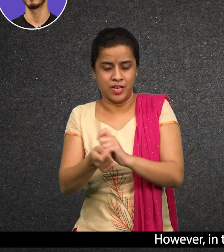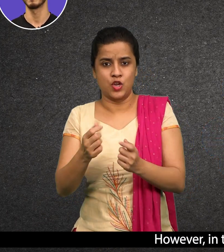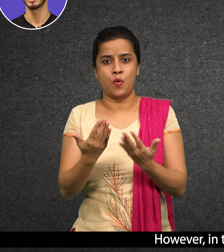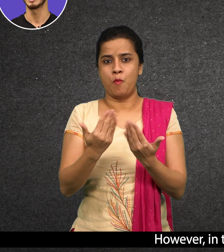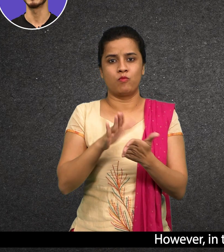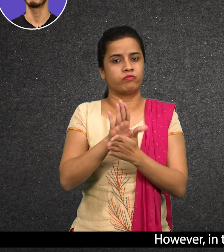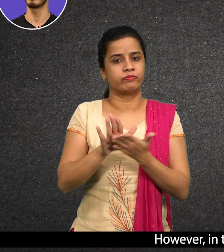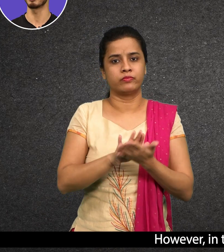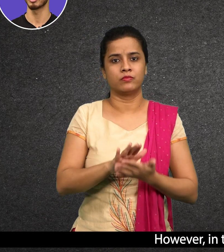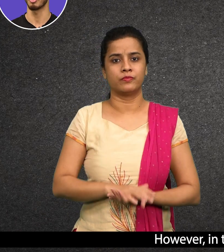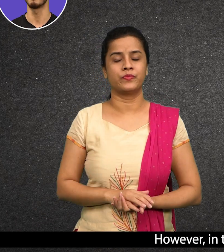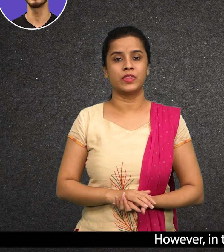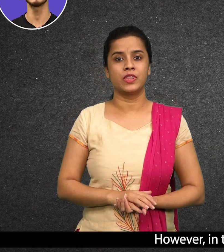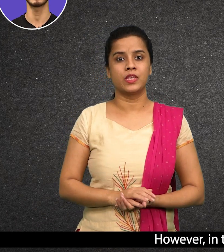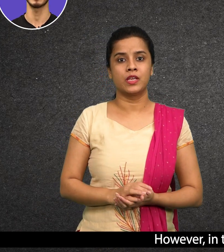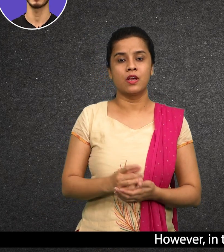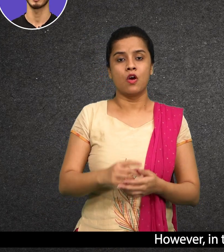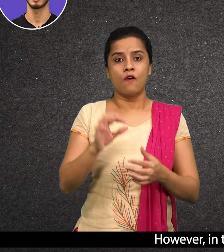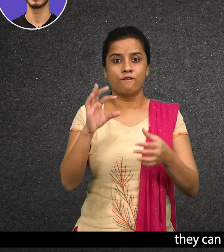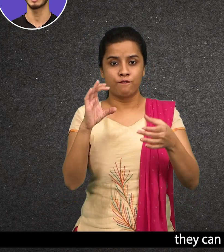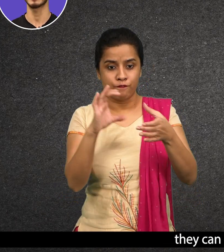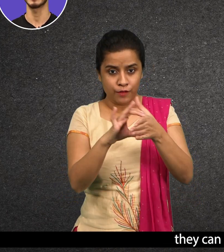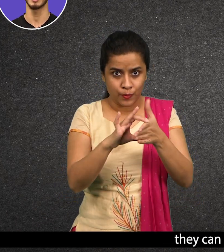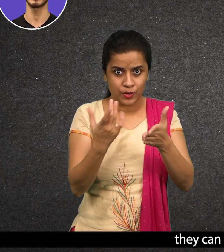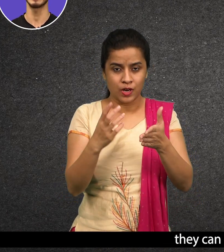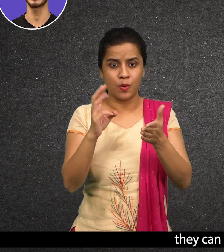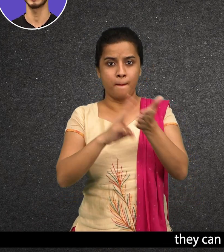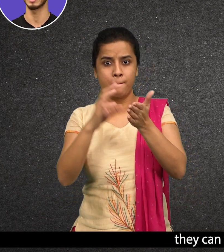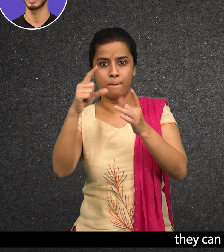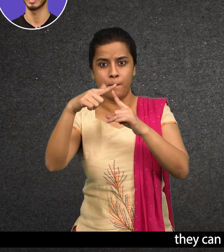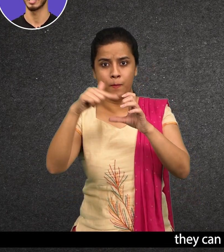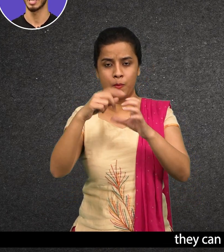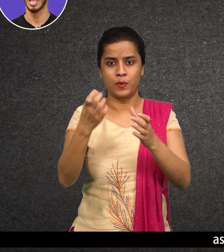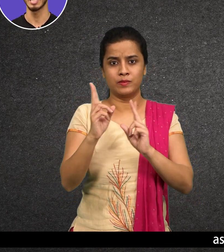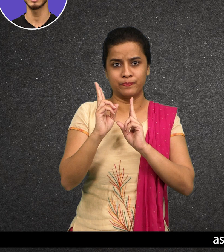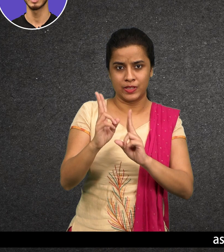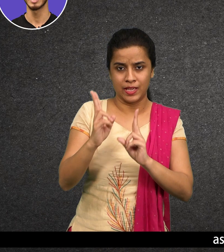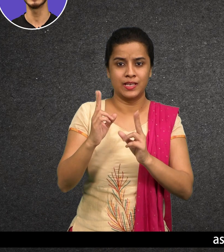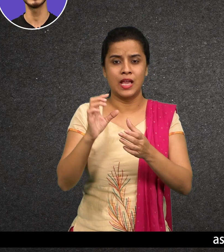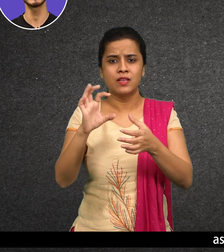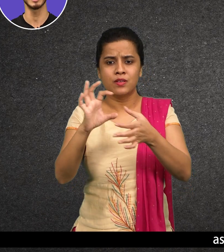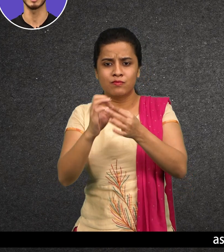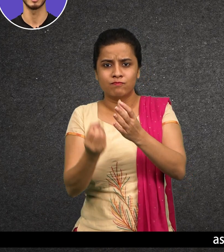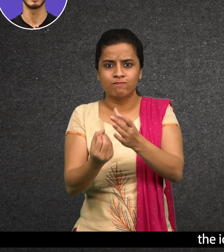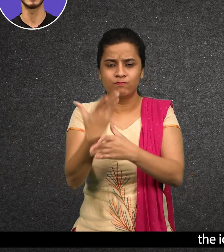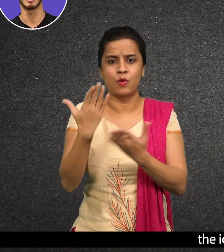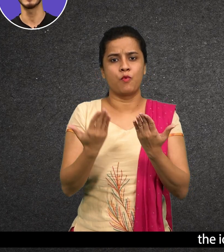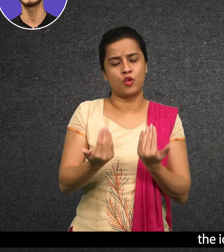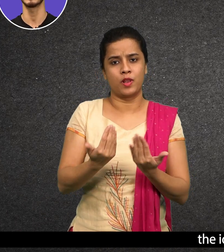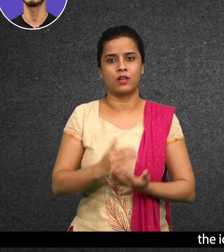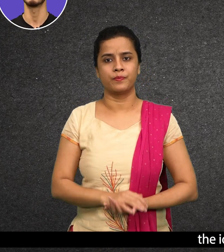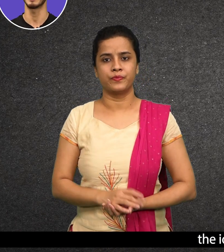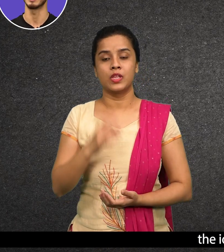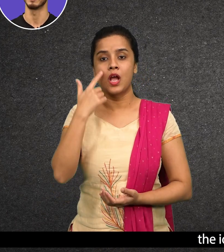However, in the fused or molten state, they can conduct electricity, as in this state, the